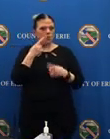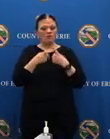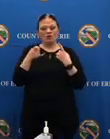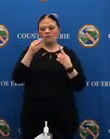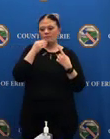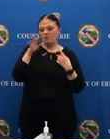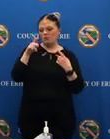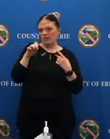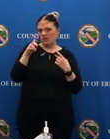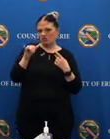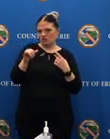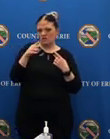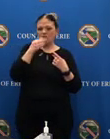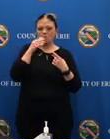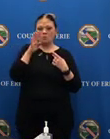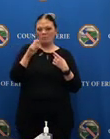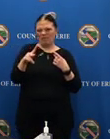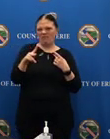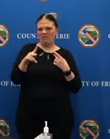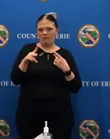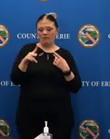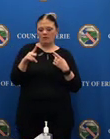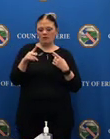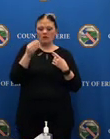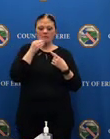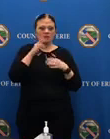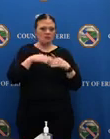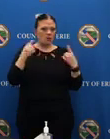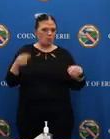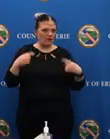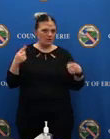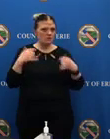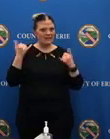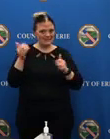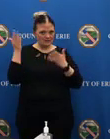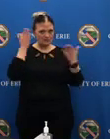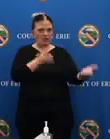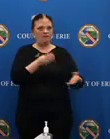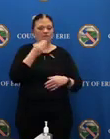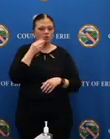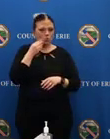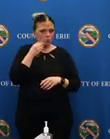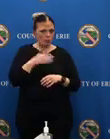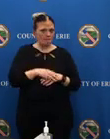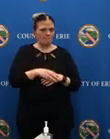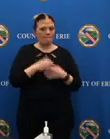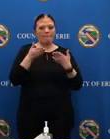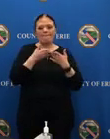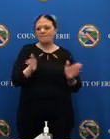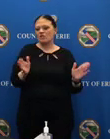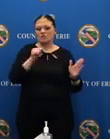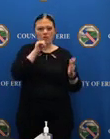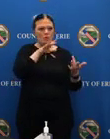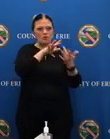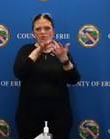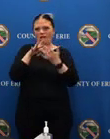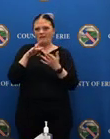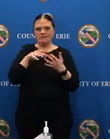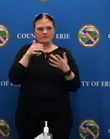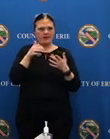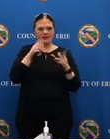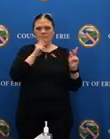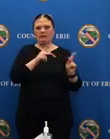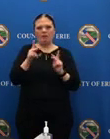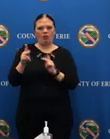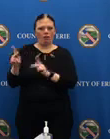pantry and food bank and the Meals on Wheels program where they're still delivering food. You generally will not come in contact with an individual